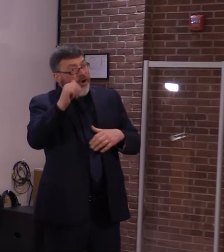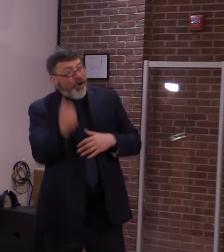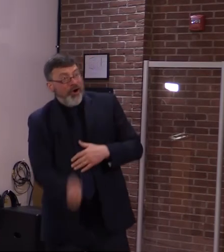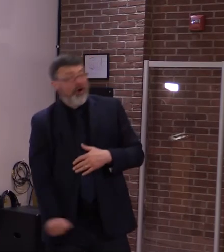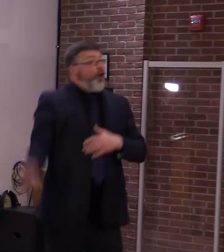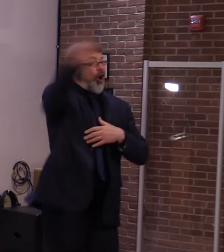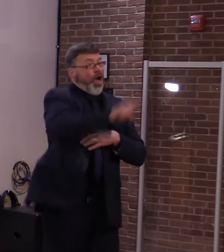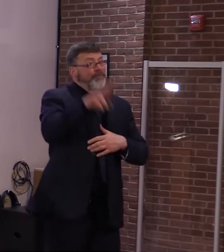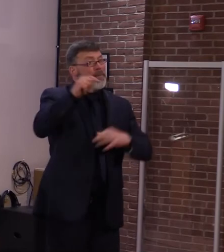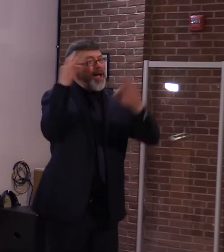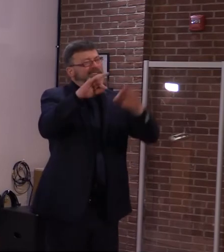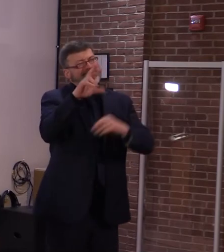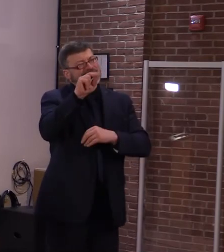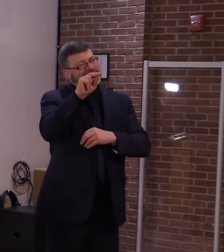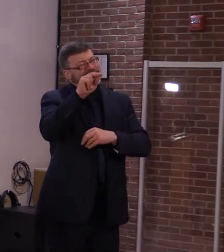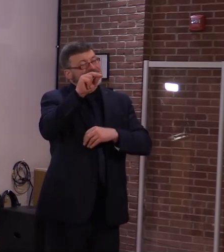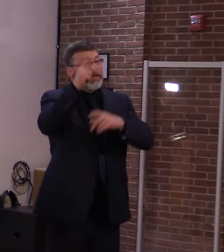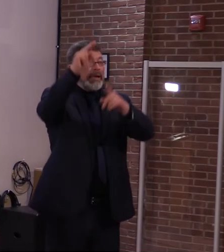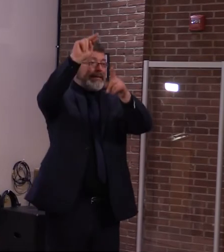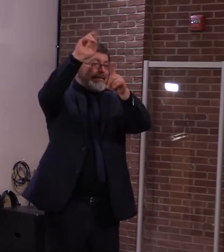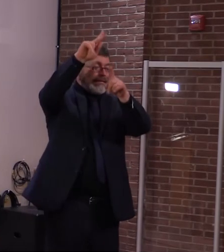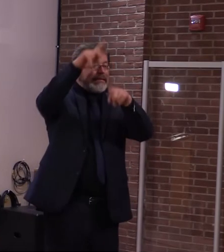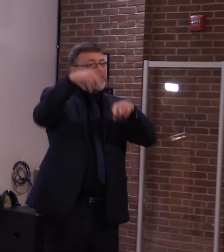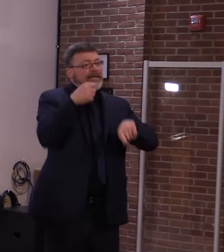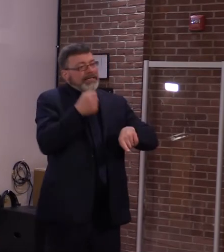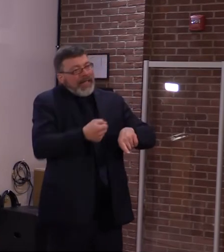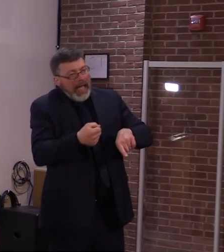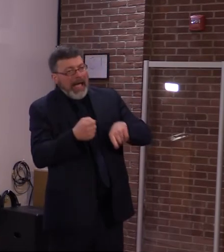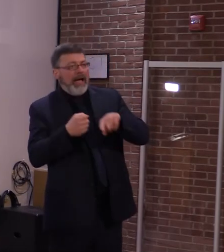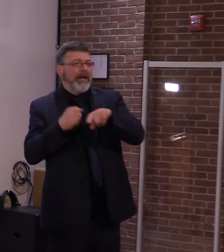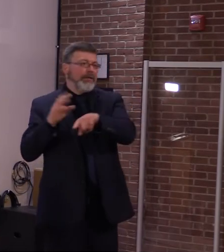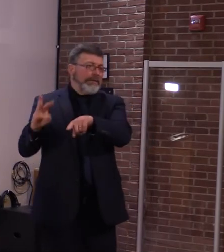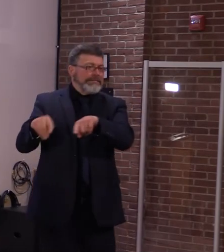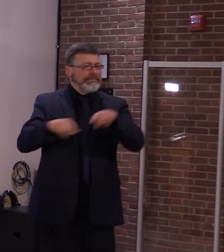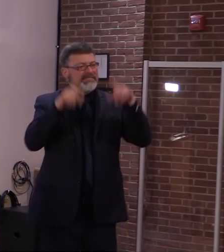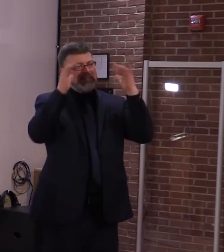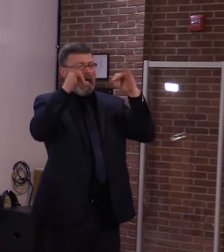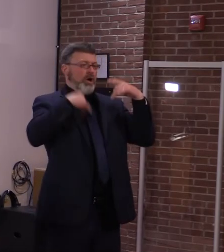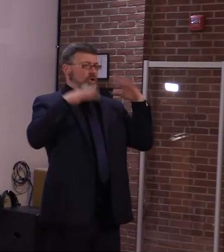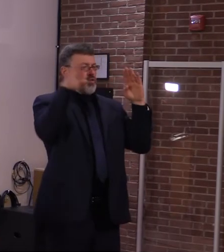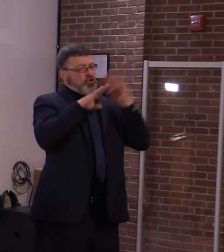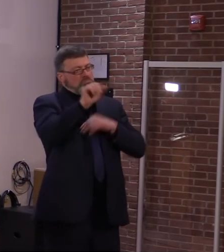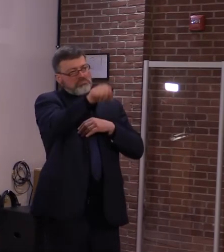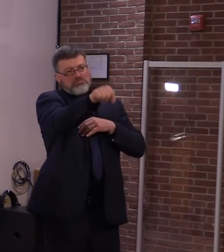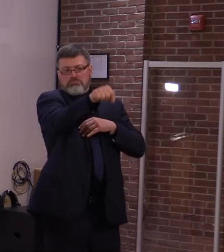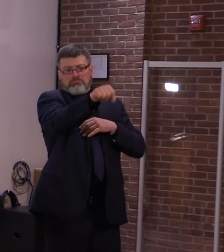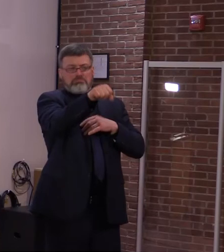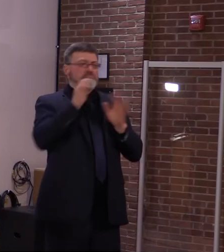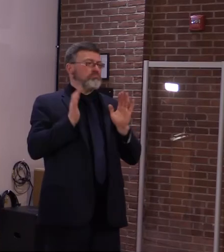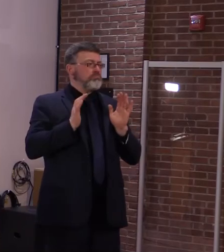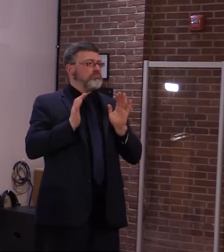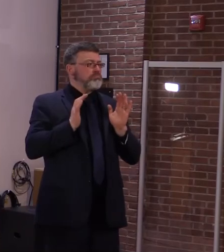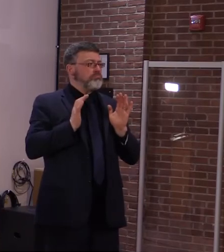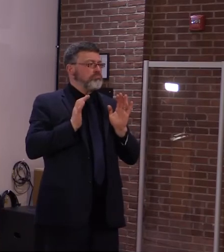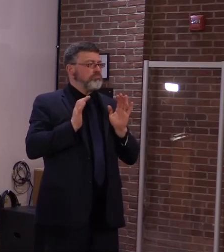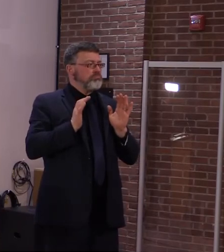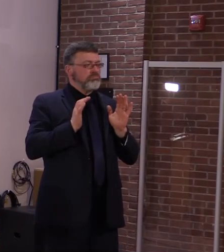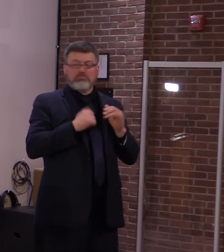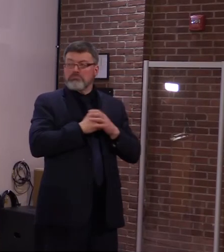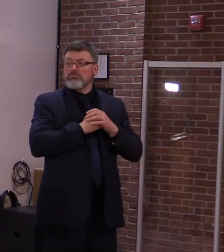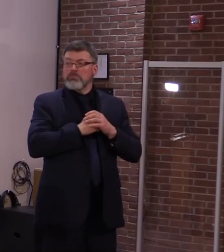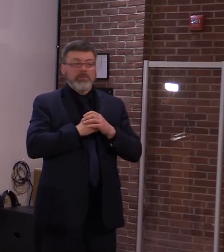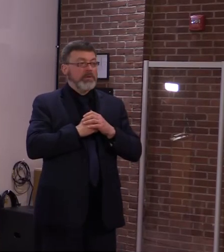develop a strategy to increase the demand. Do you want to add anything?